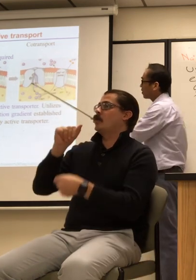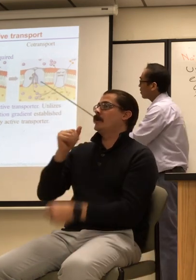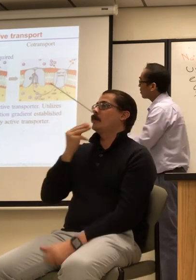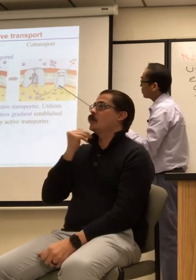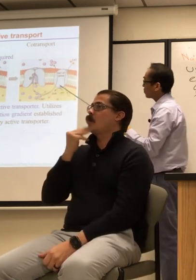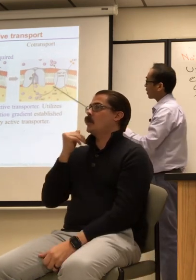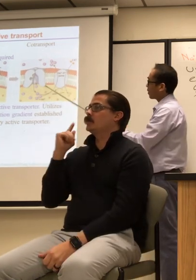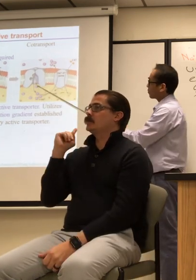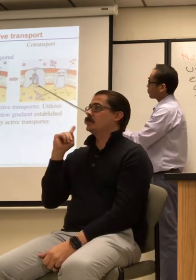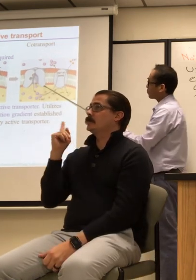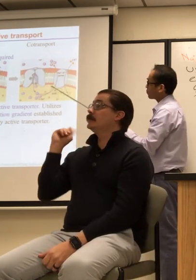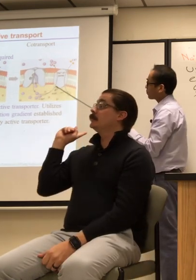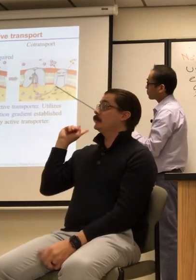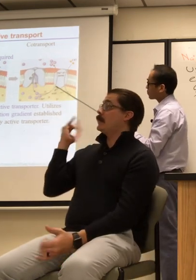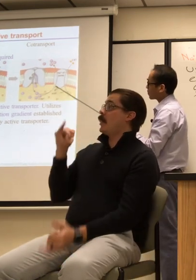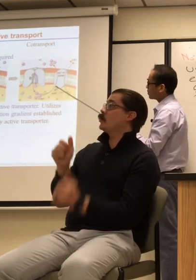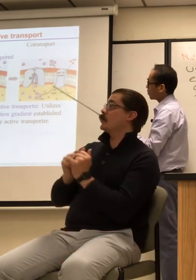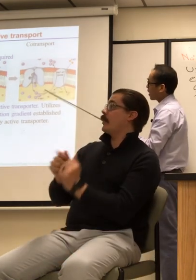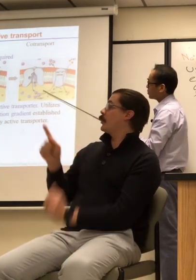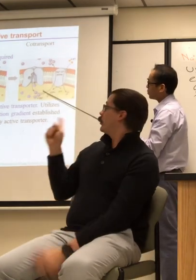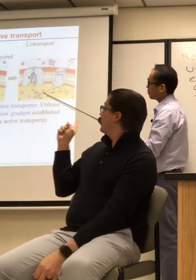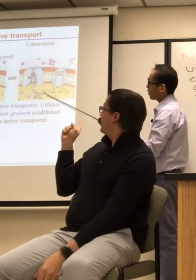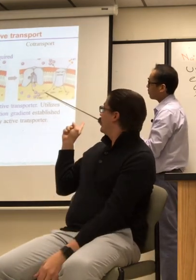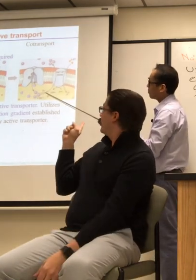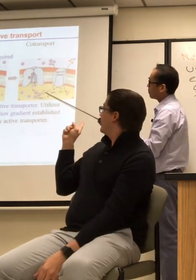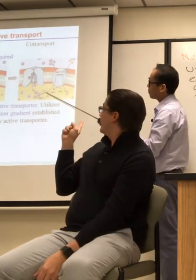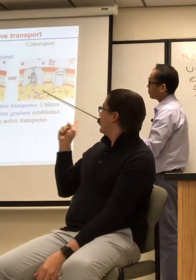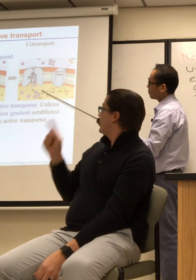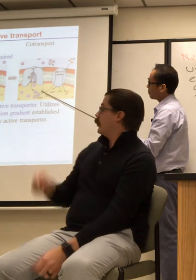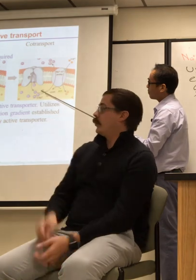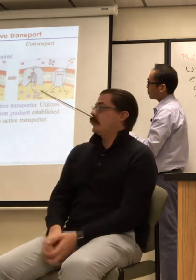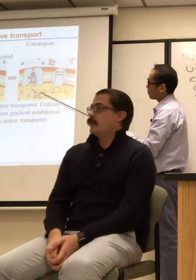together. Okay. So as you